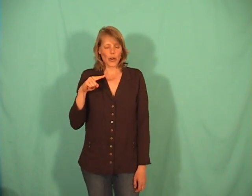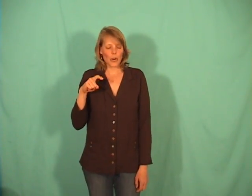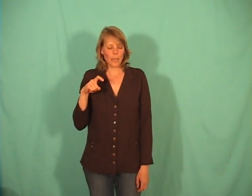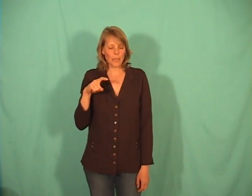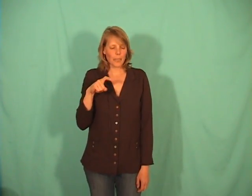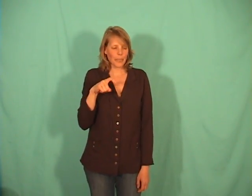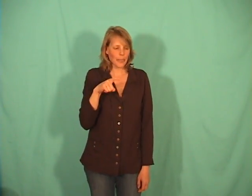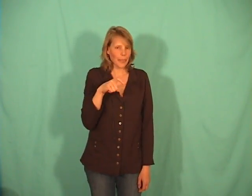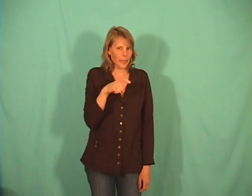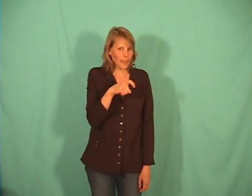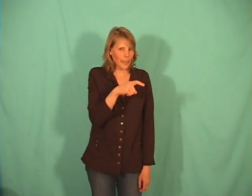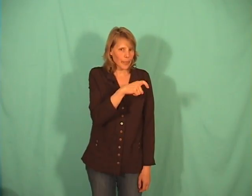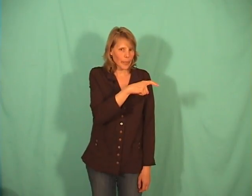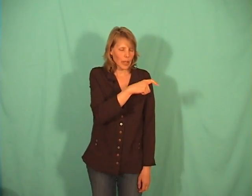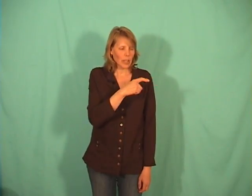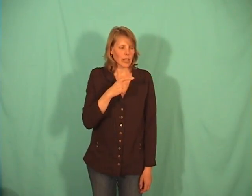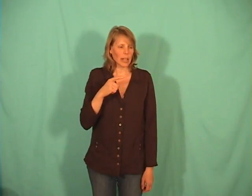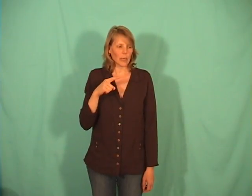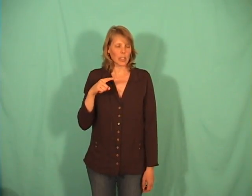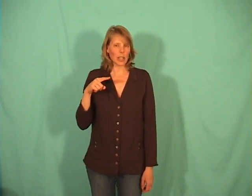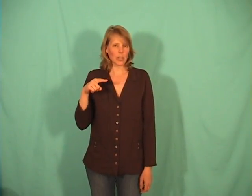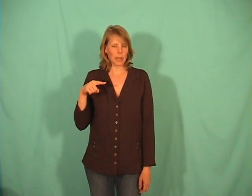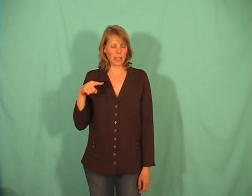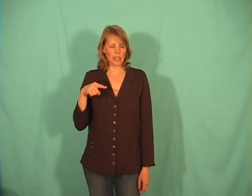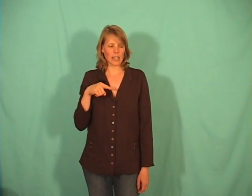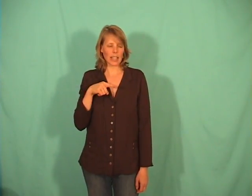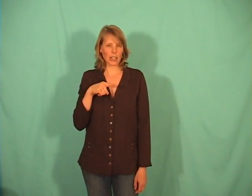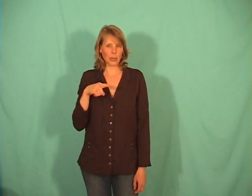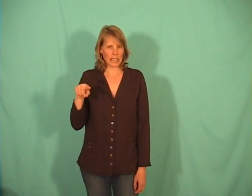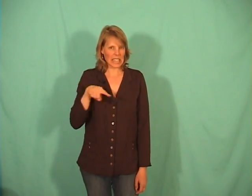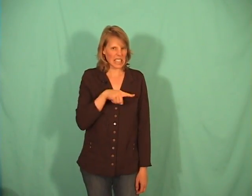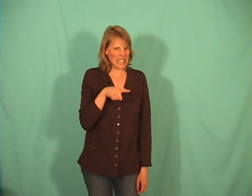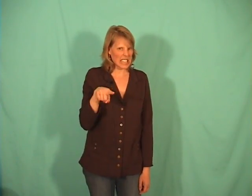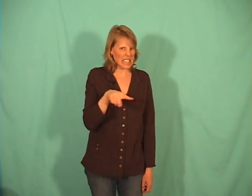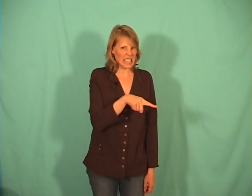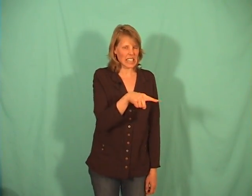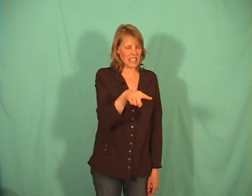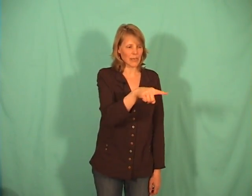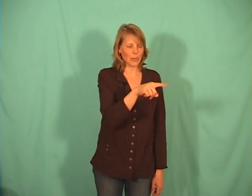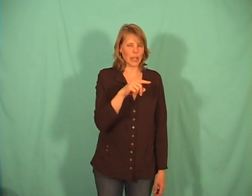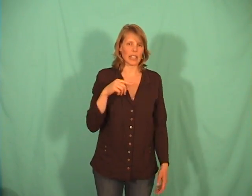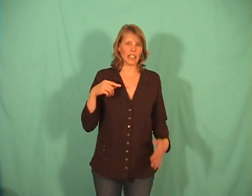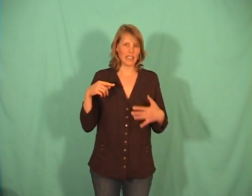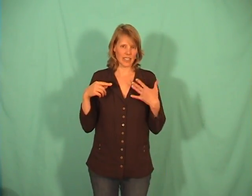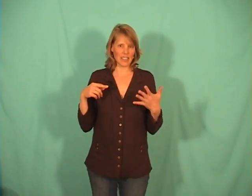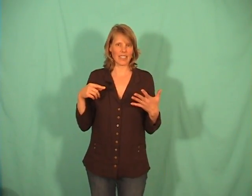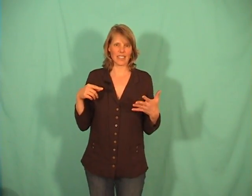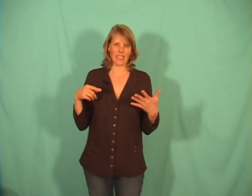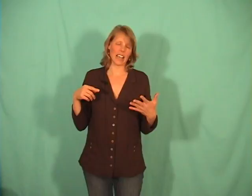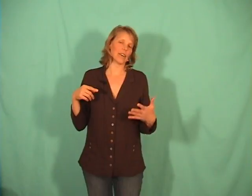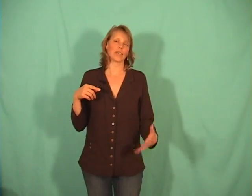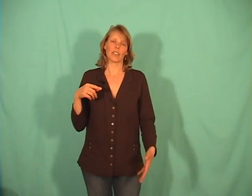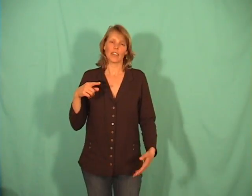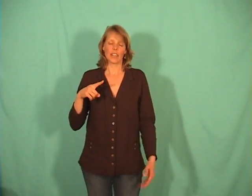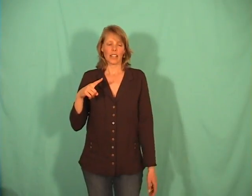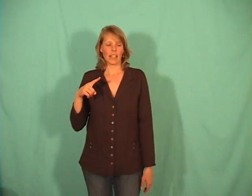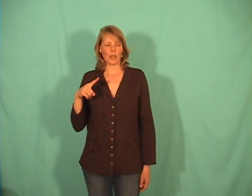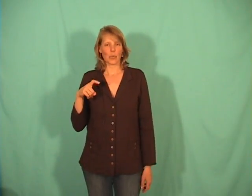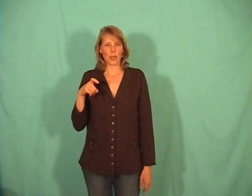Worm. Now we talked about snake going with the sound, and worm is